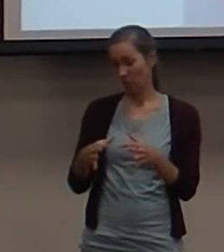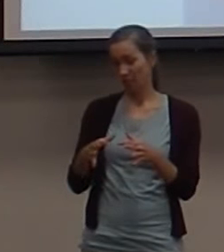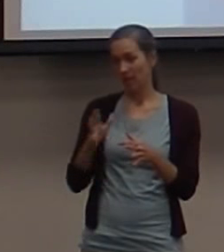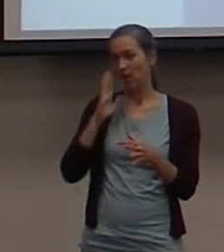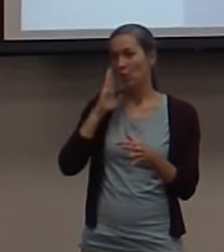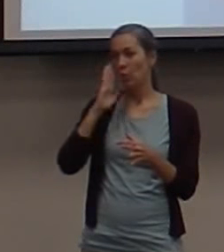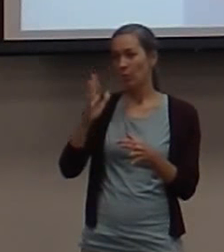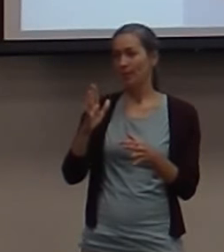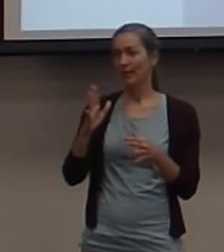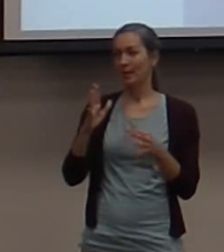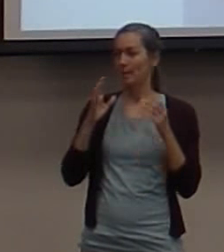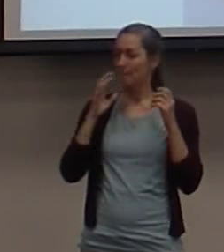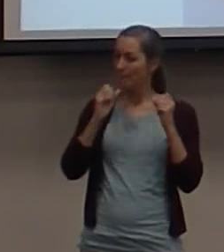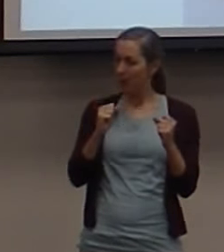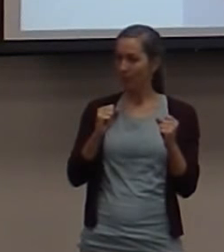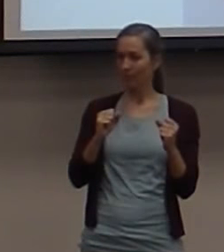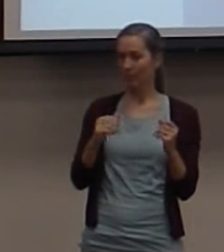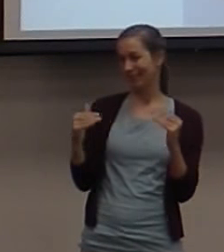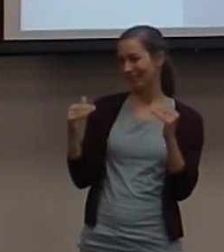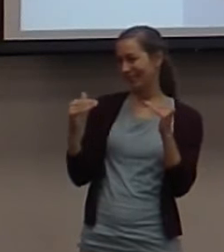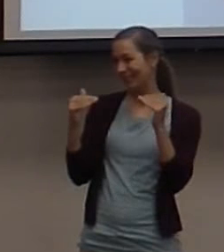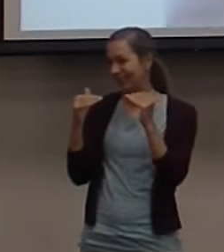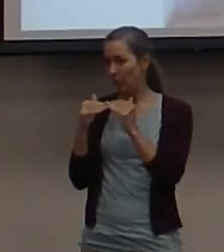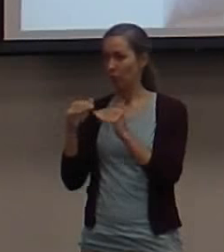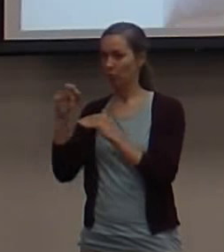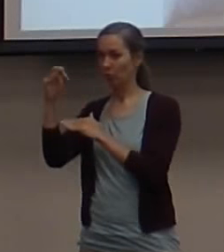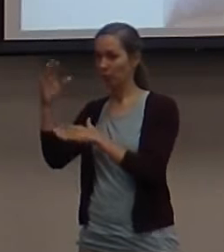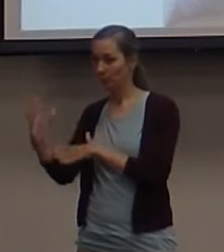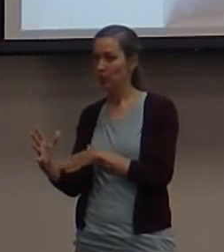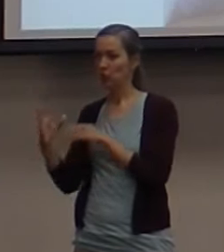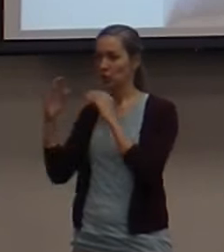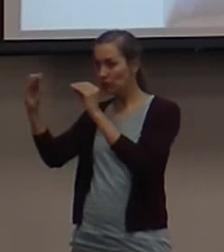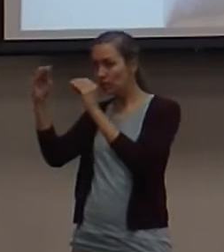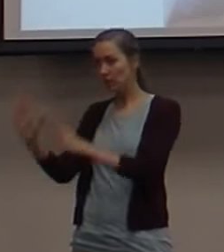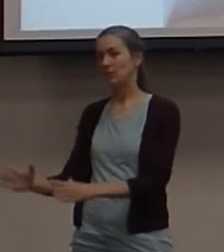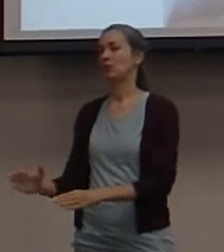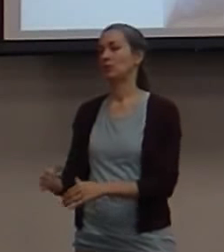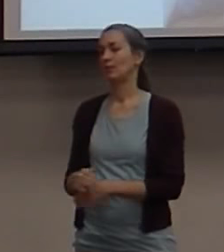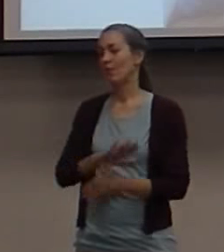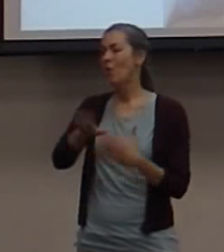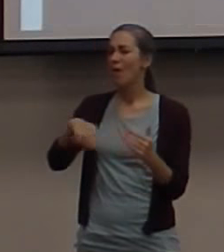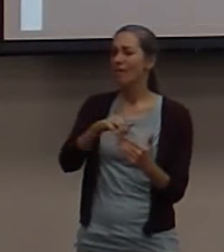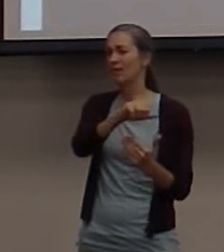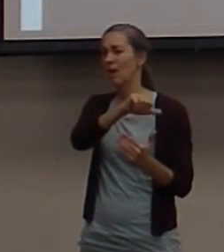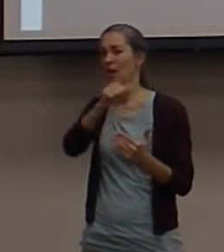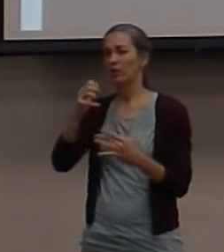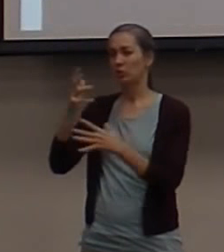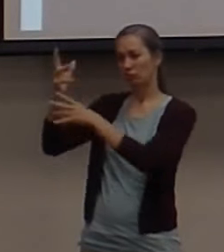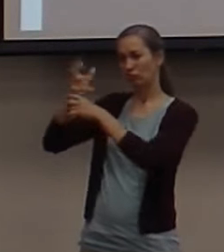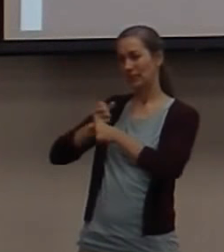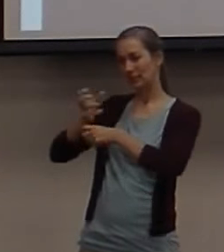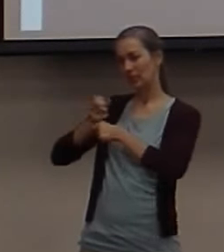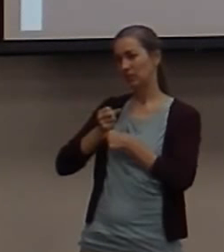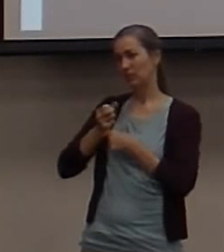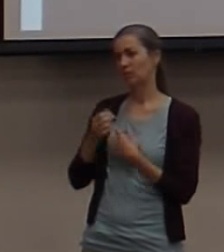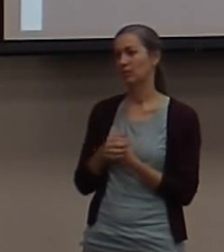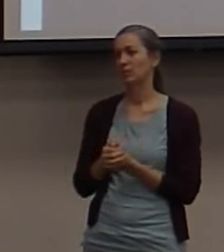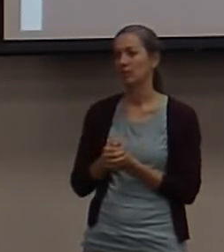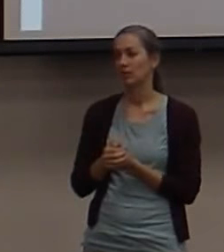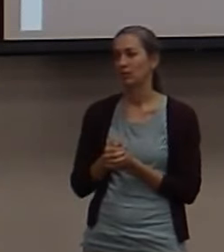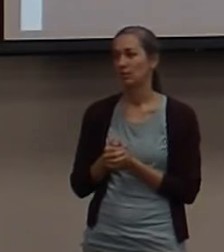just as powerful as the preacher and the teacher and all of those others who received them that day, not because